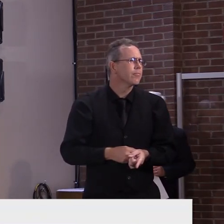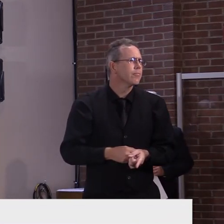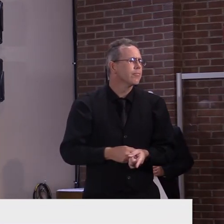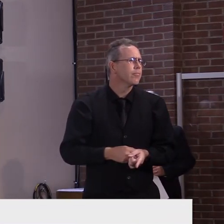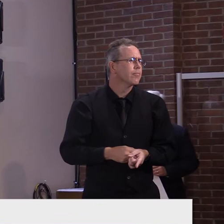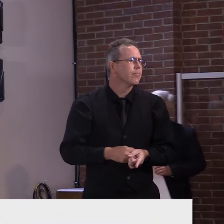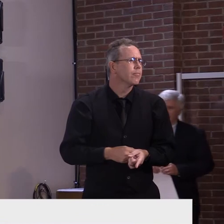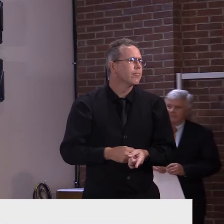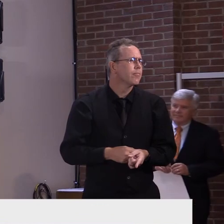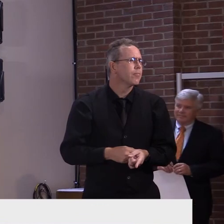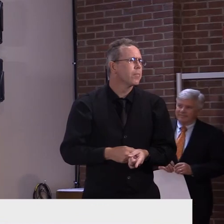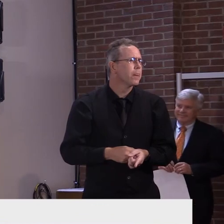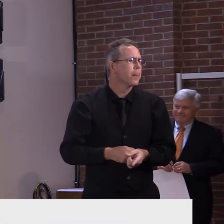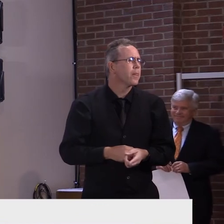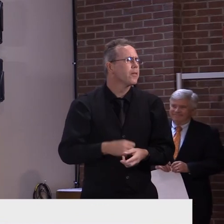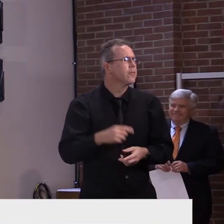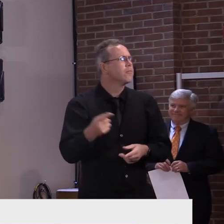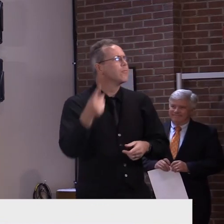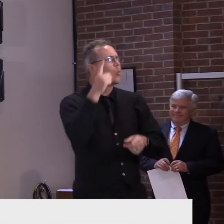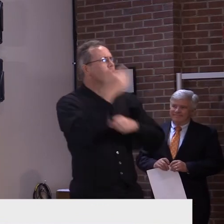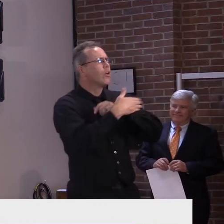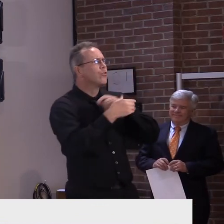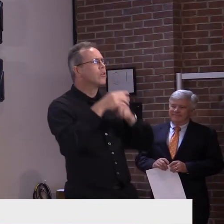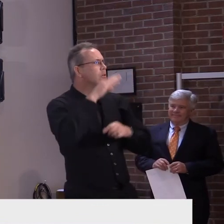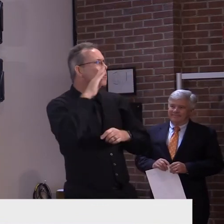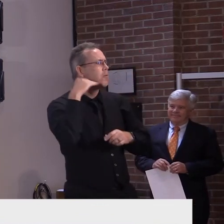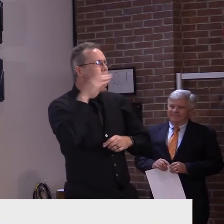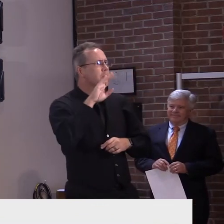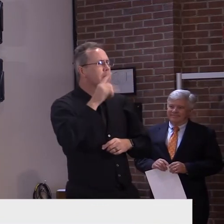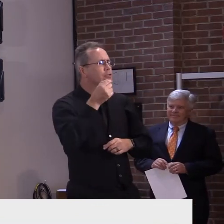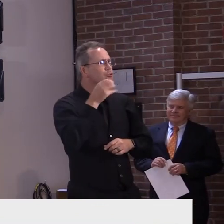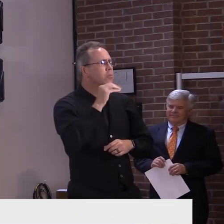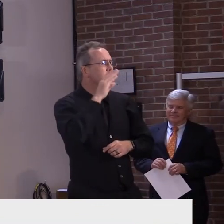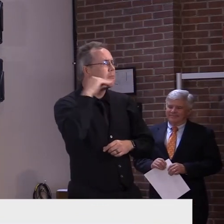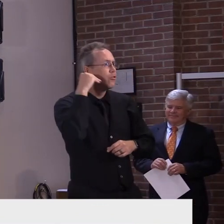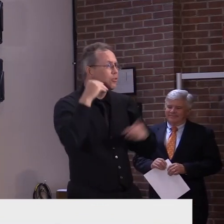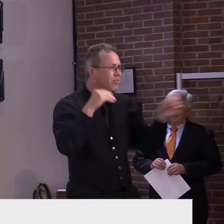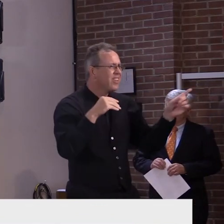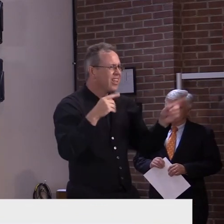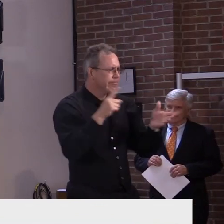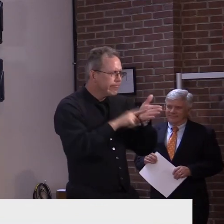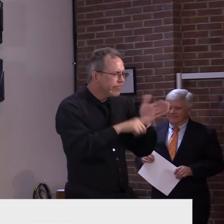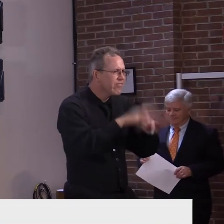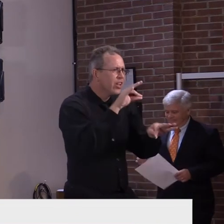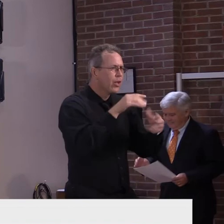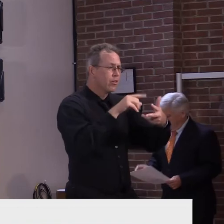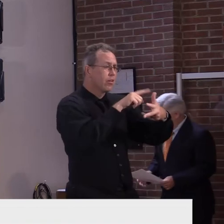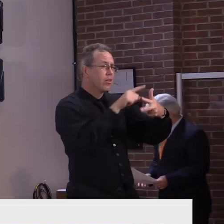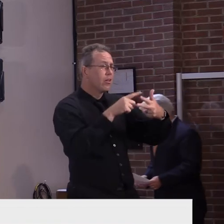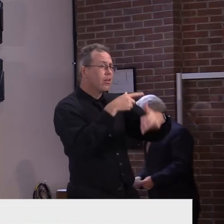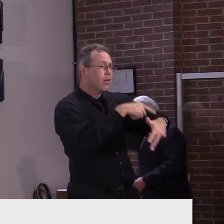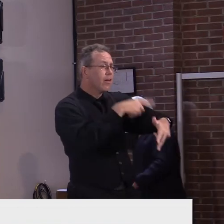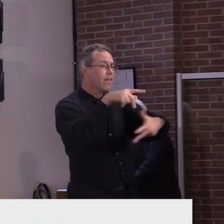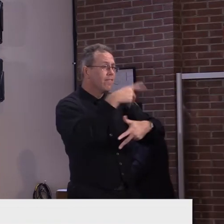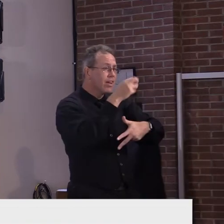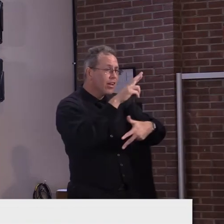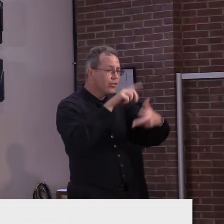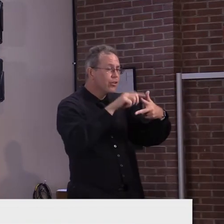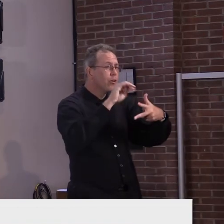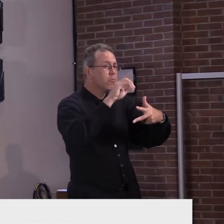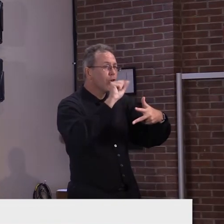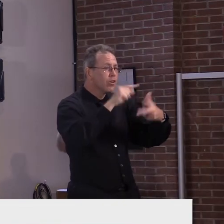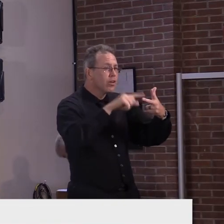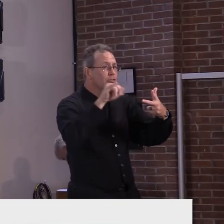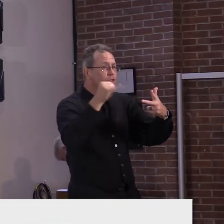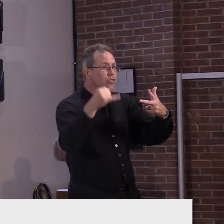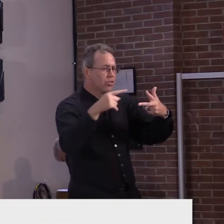Would knowing that change any strategy in terms of which vaccine that you'll be using moving forward?